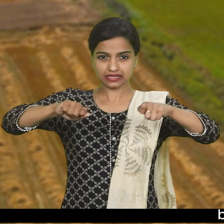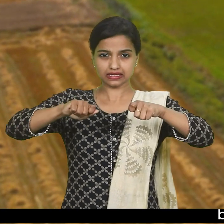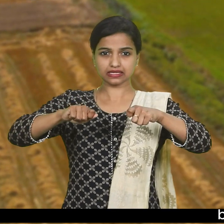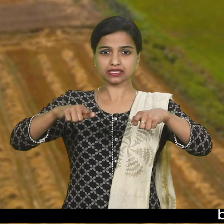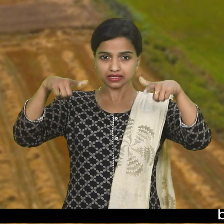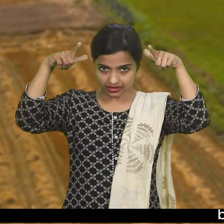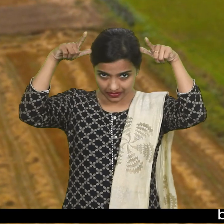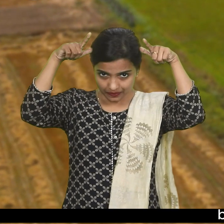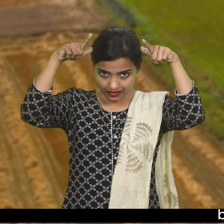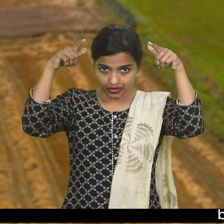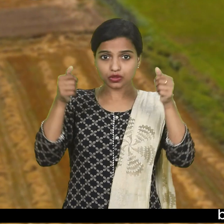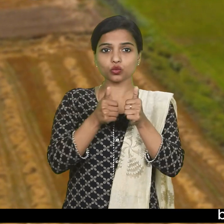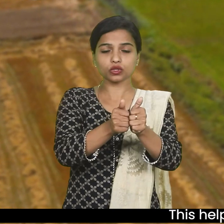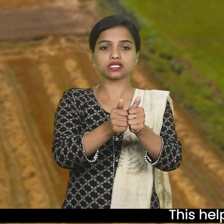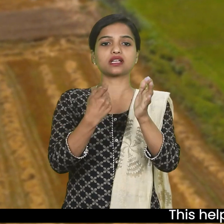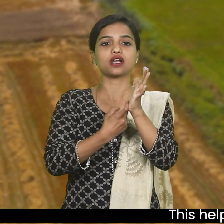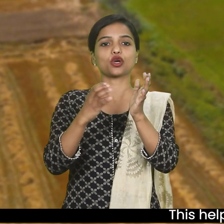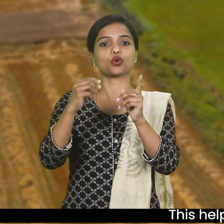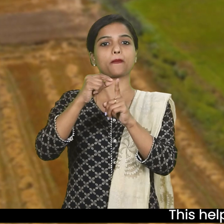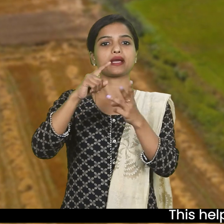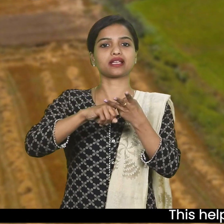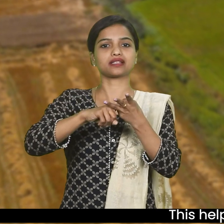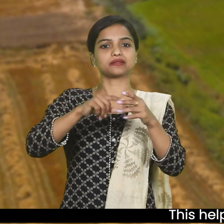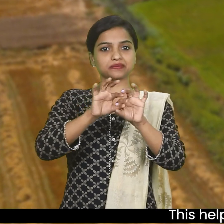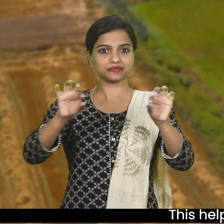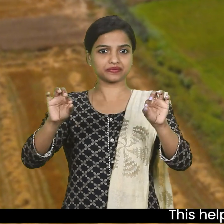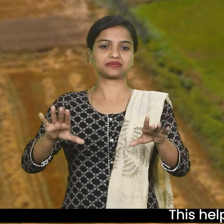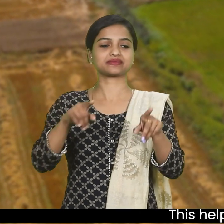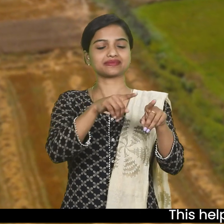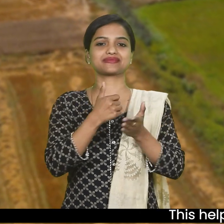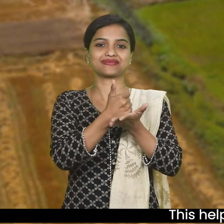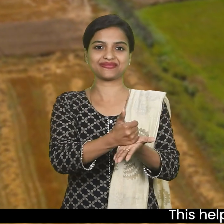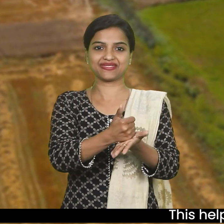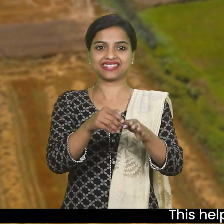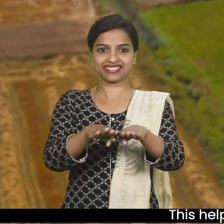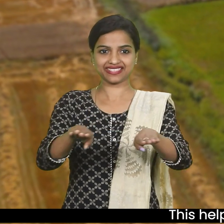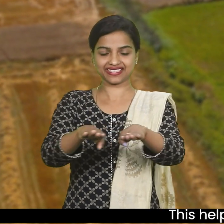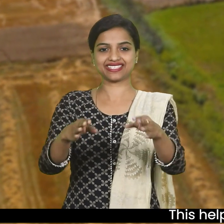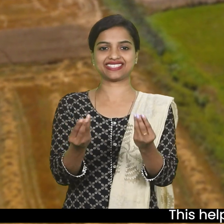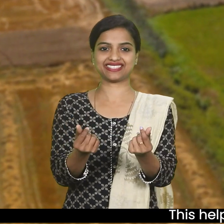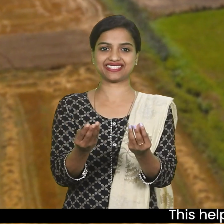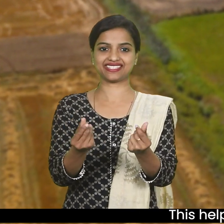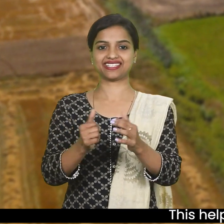bullocks with a rope. This helps in the leveling of the soil.